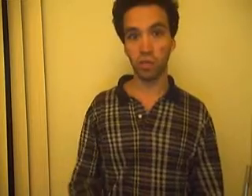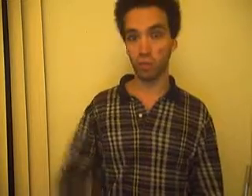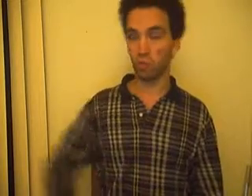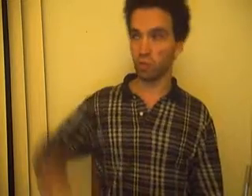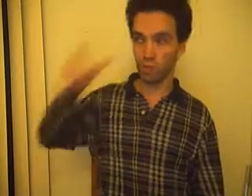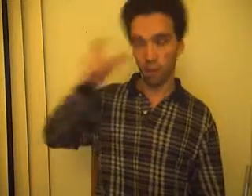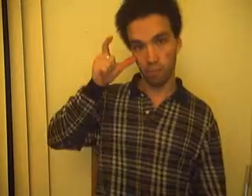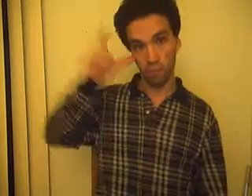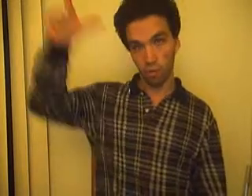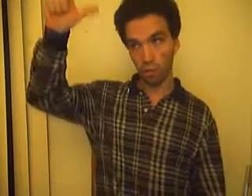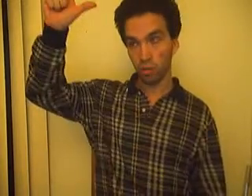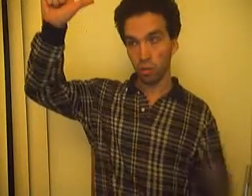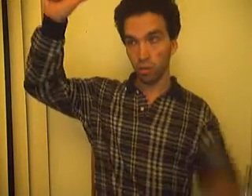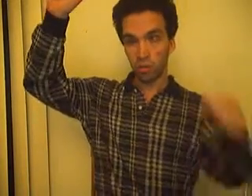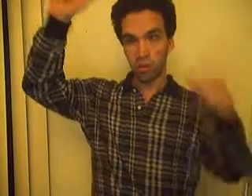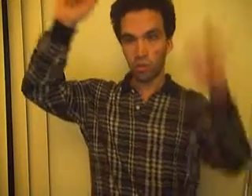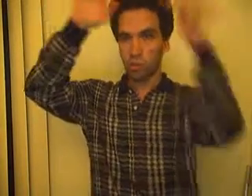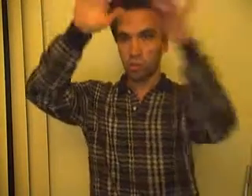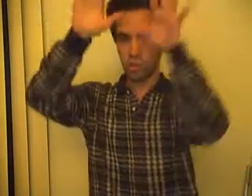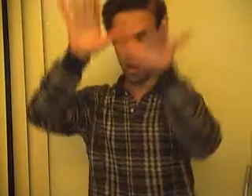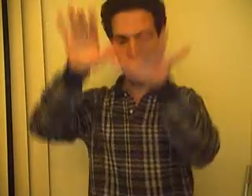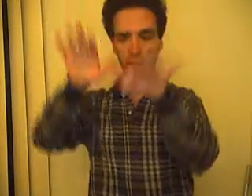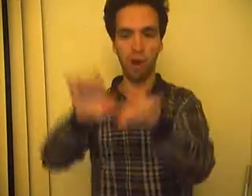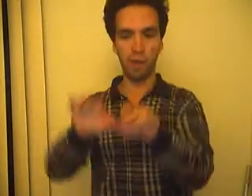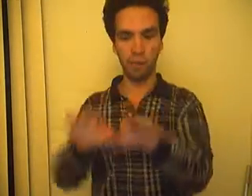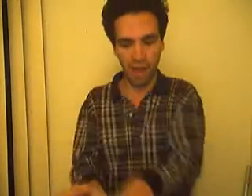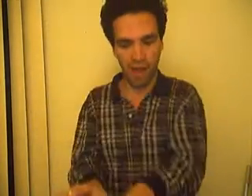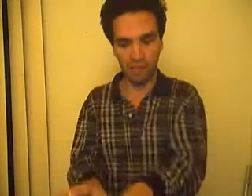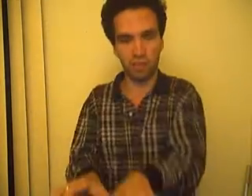do is say moon shimmers down on that.